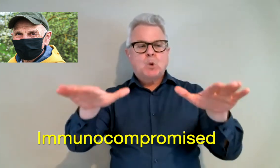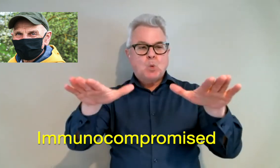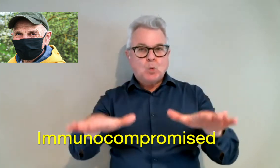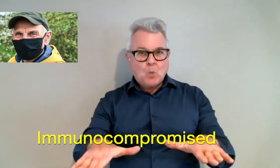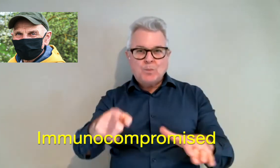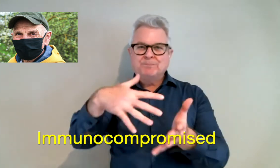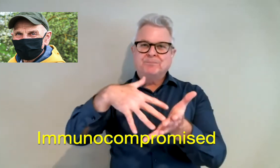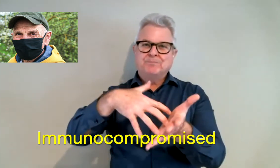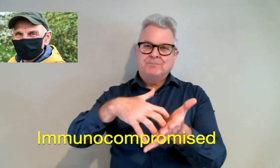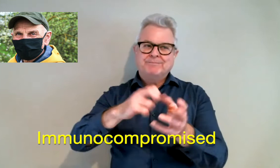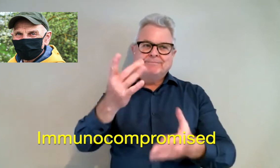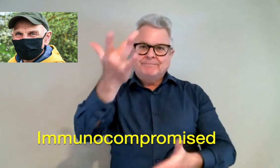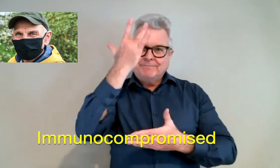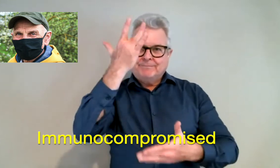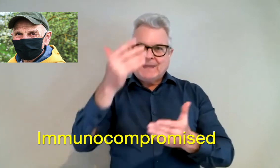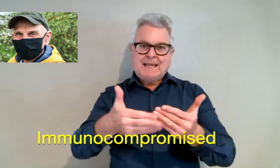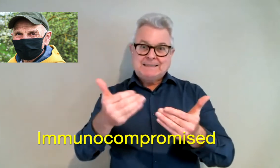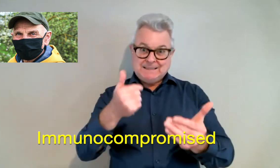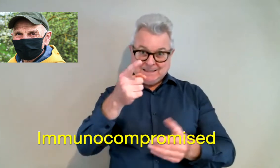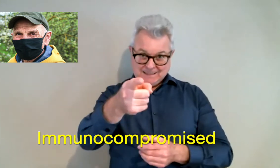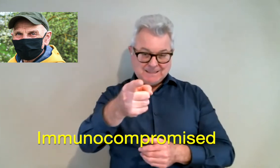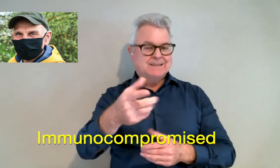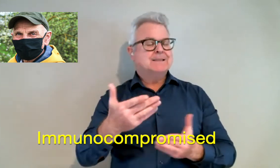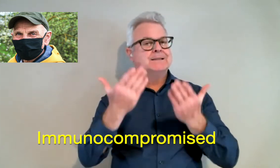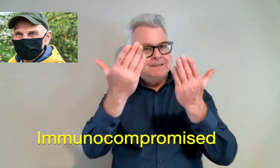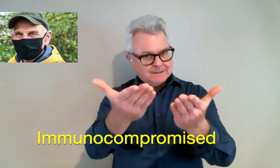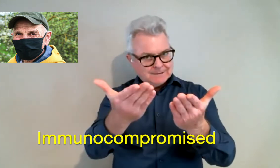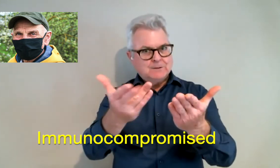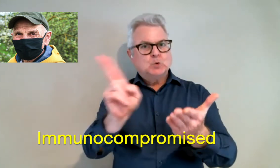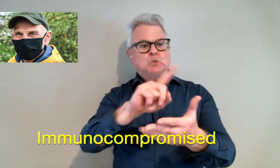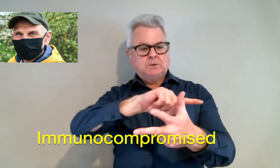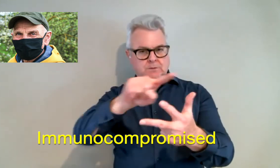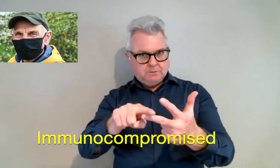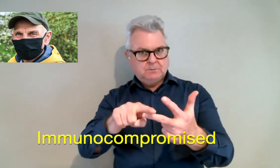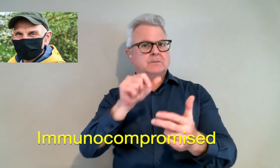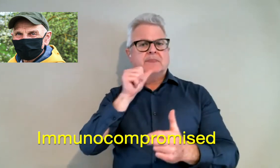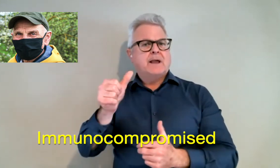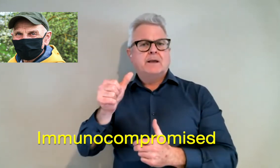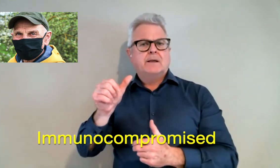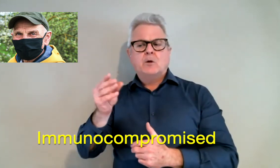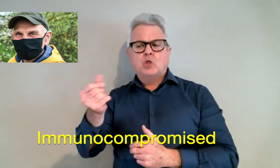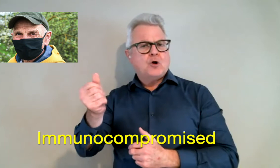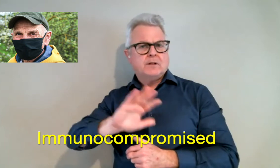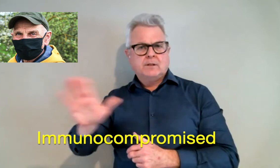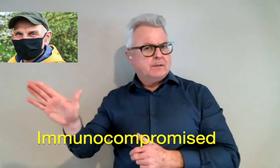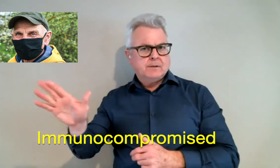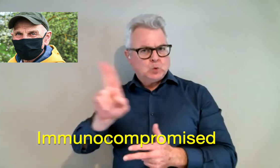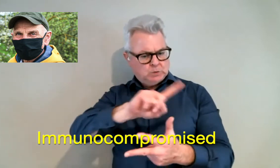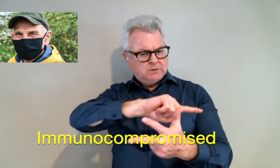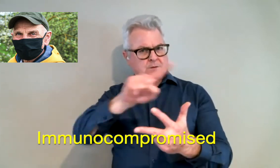Now, when you're dealing with people who have a low immune system, such as yourself or the people you're around, you should also wear those three masks that I